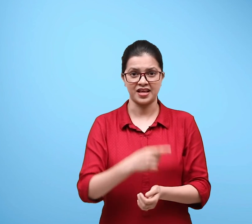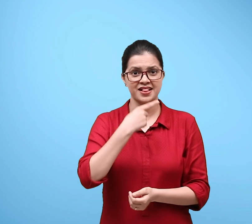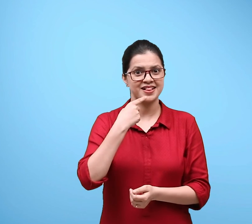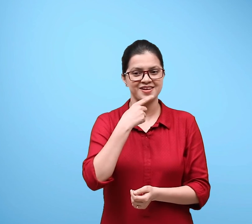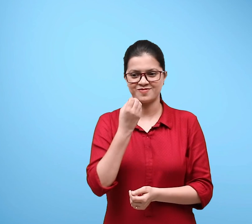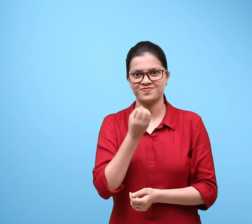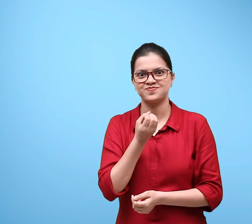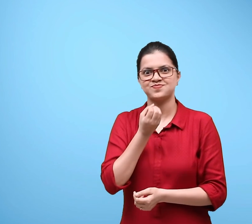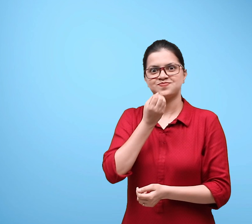Rose,